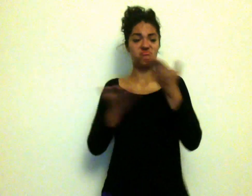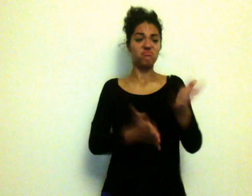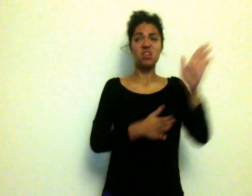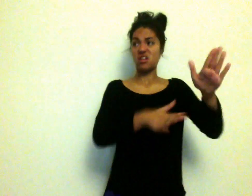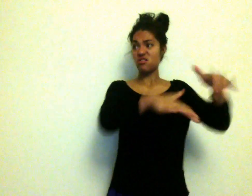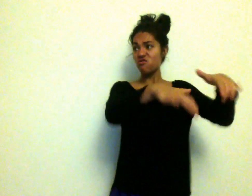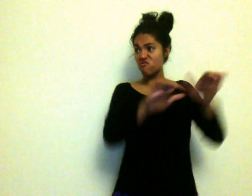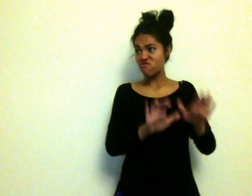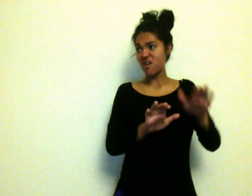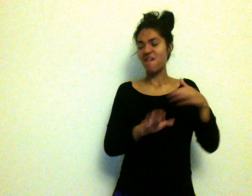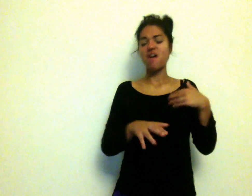him?